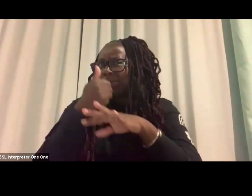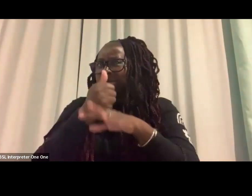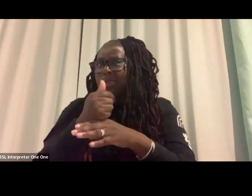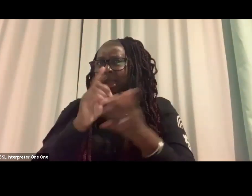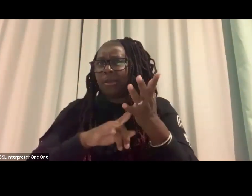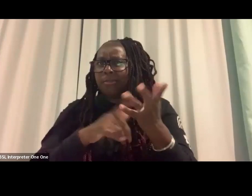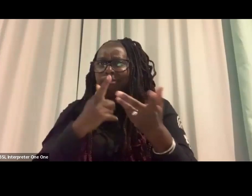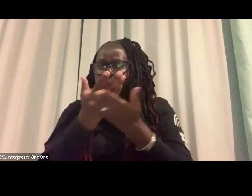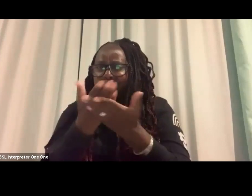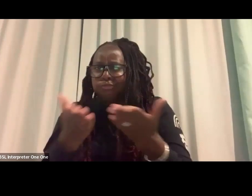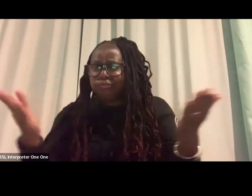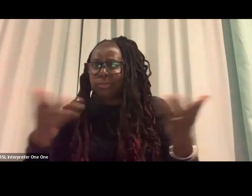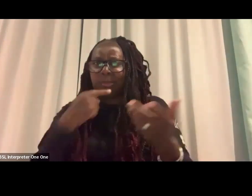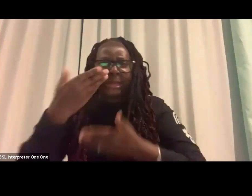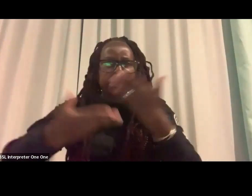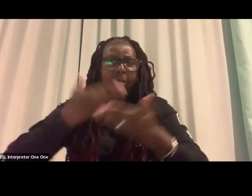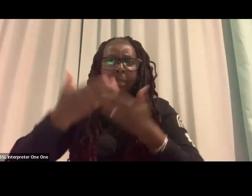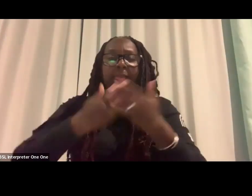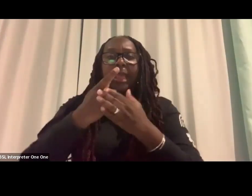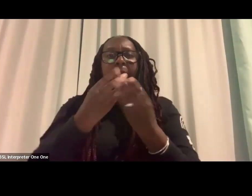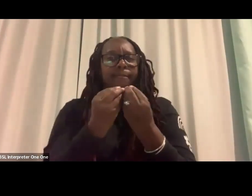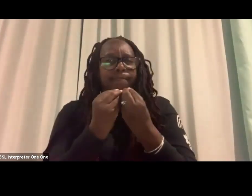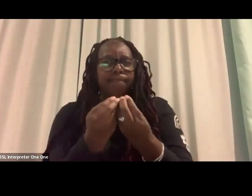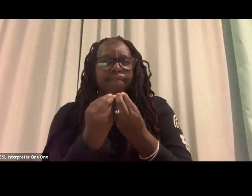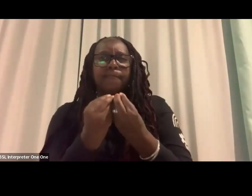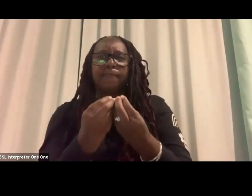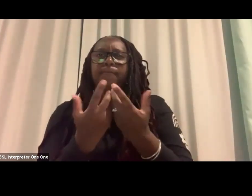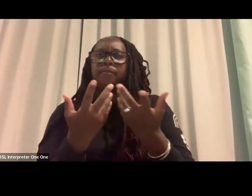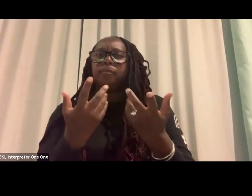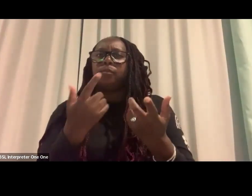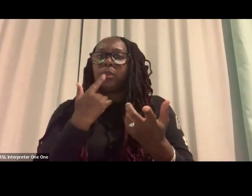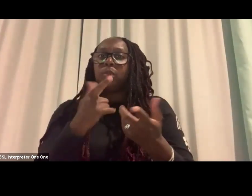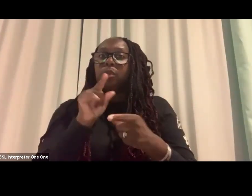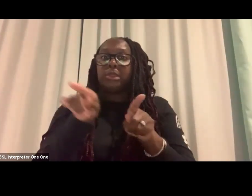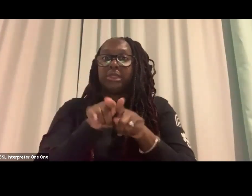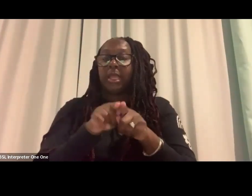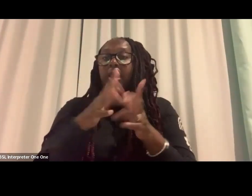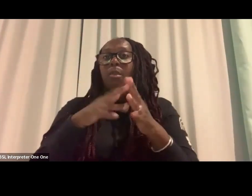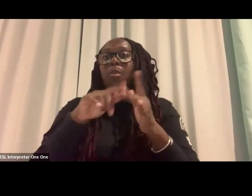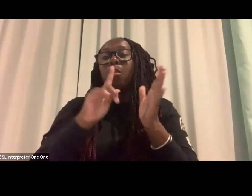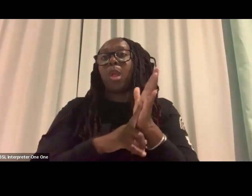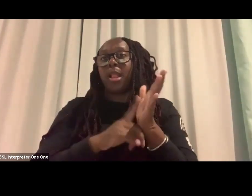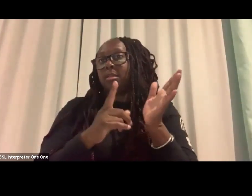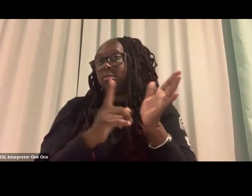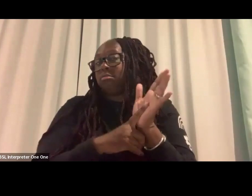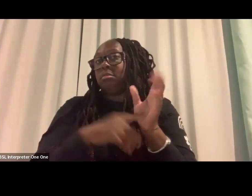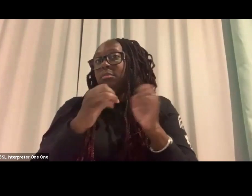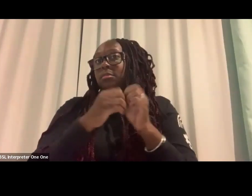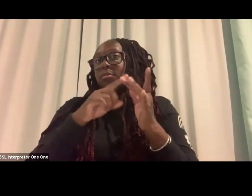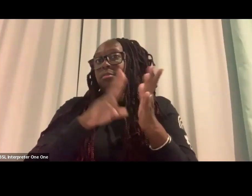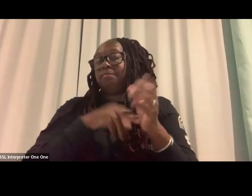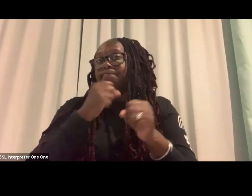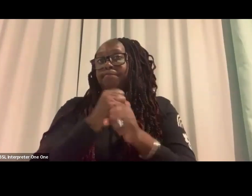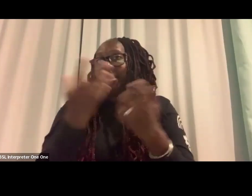landscape of really significant and valuable approaches to well-being. That we've